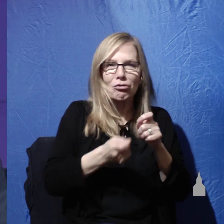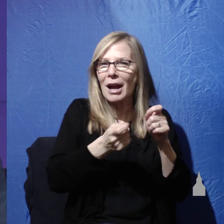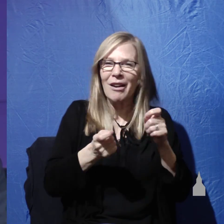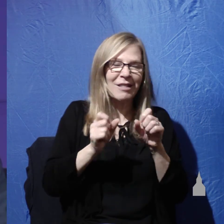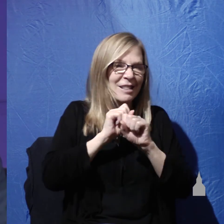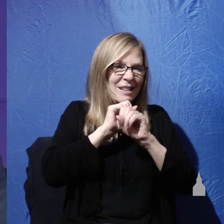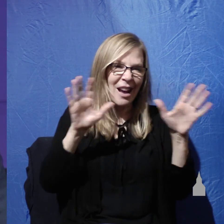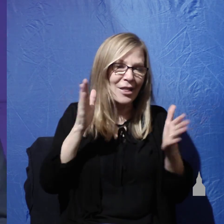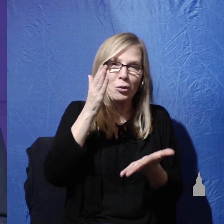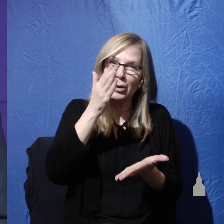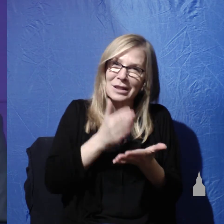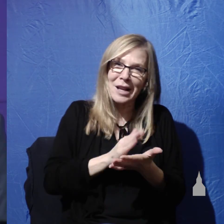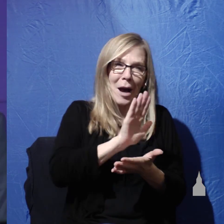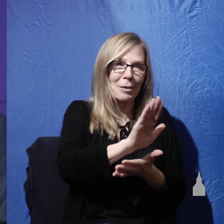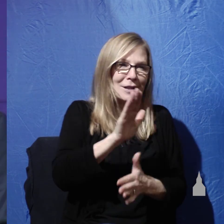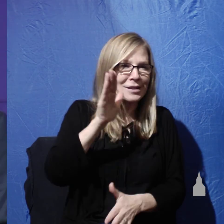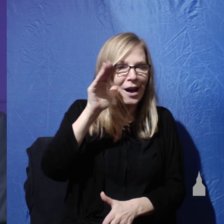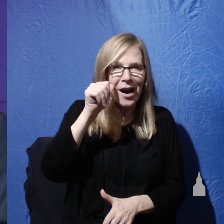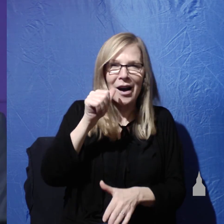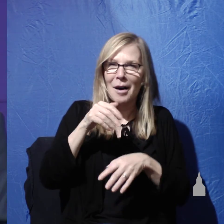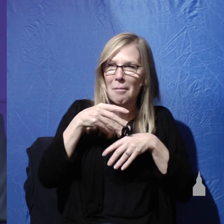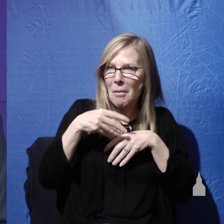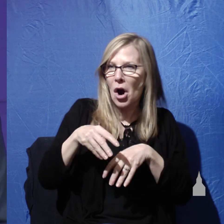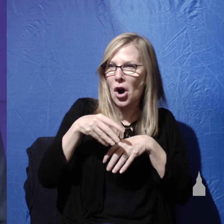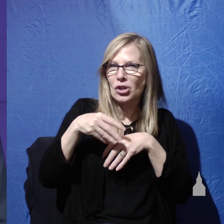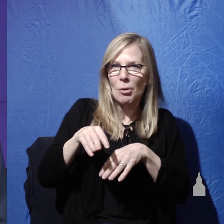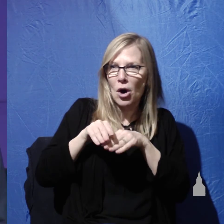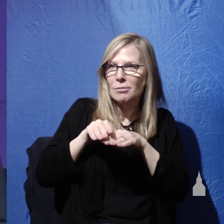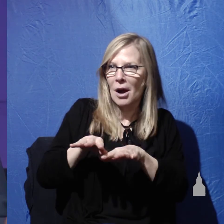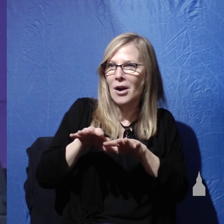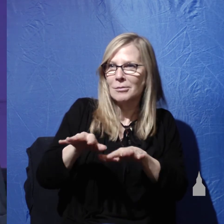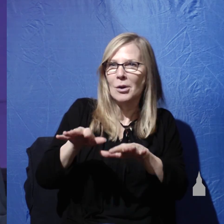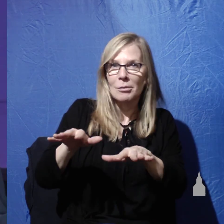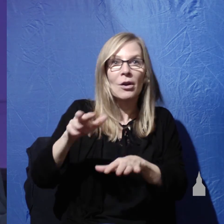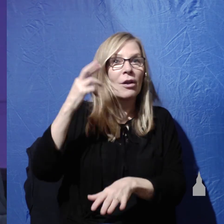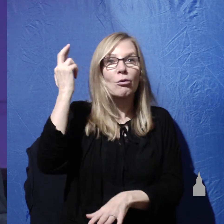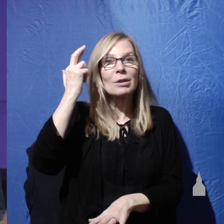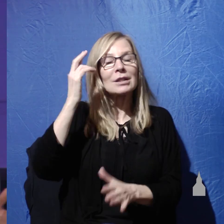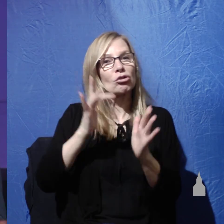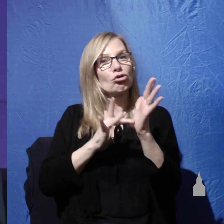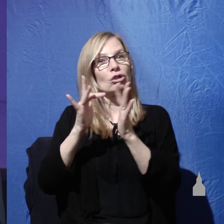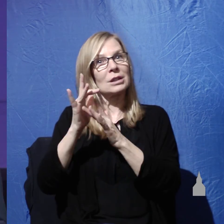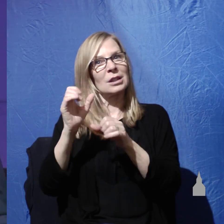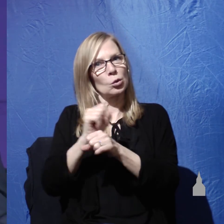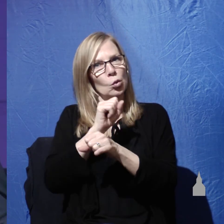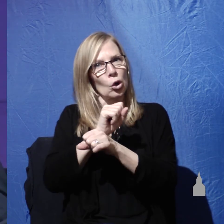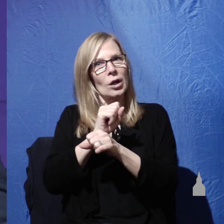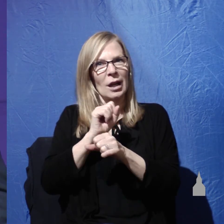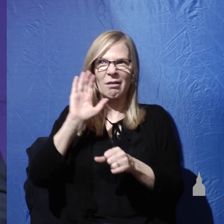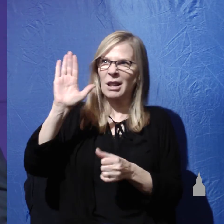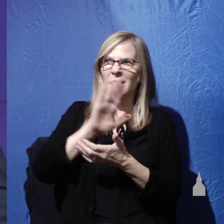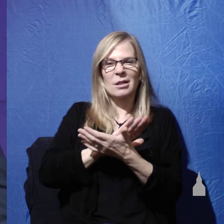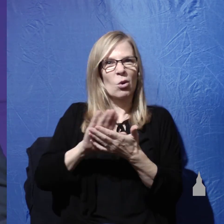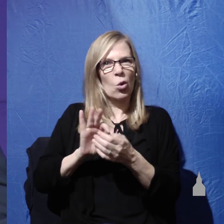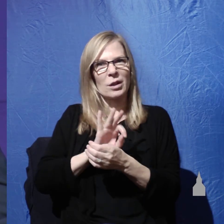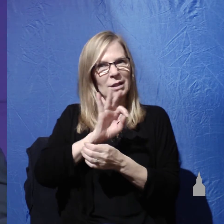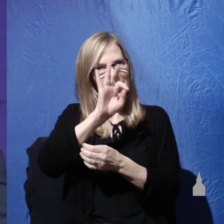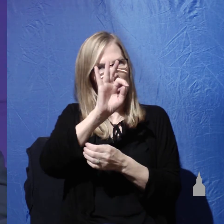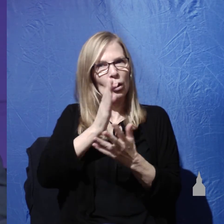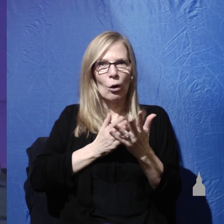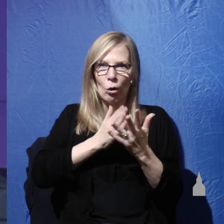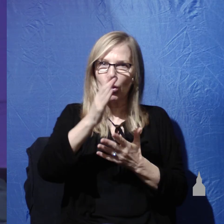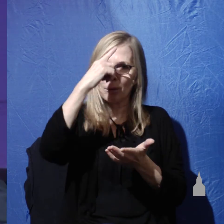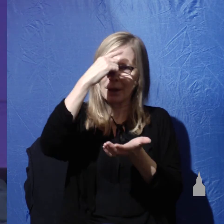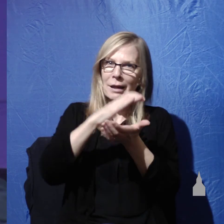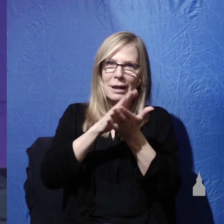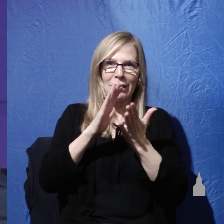relentless march. The reason, of course, was that the risen Christ was working by his Spirit within the believers, accomplishing the goals that he had